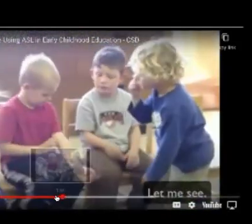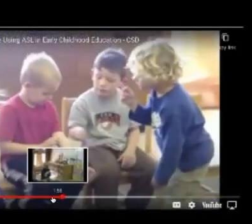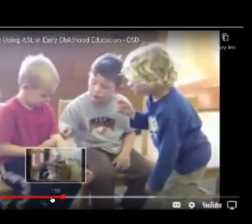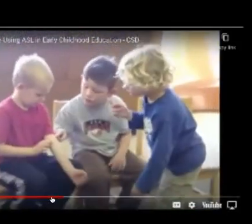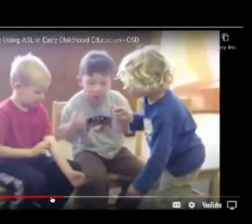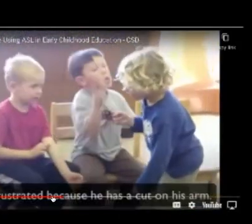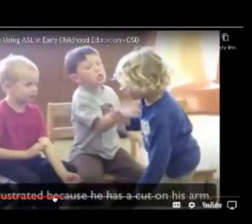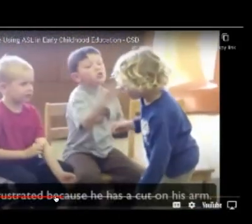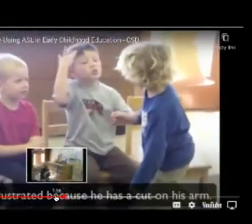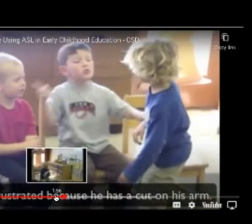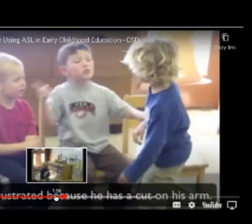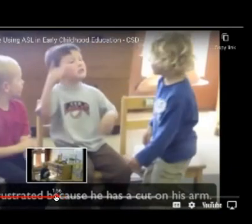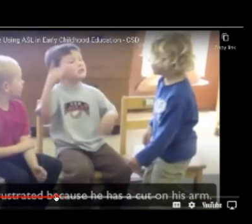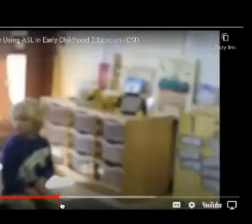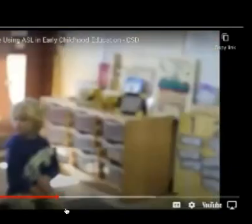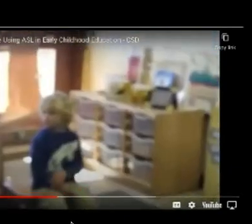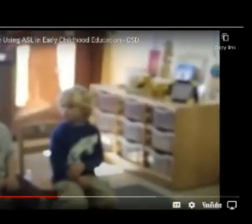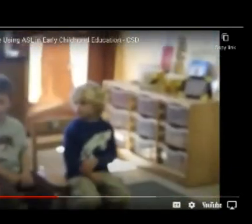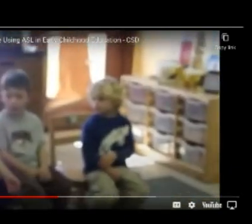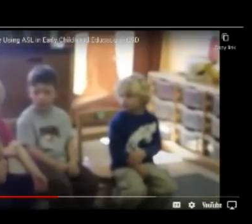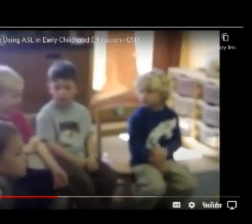Let me see. He feels frustrated.